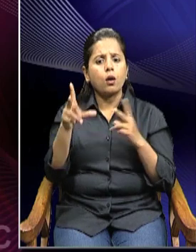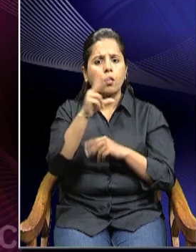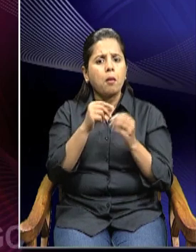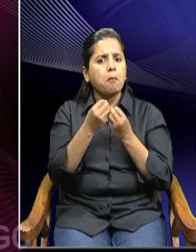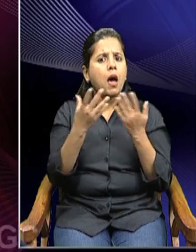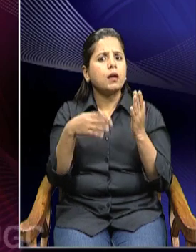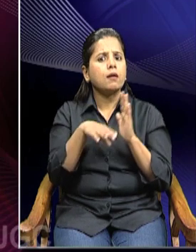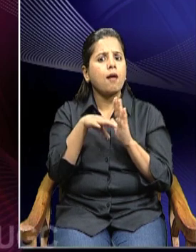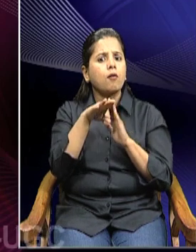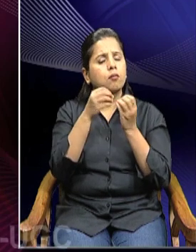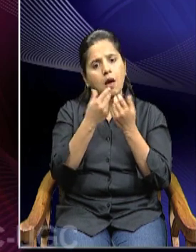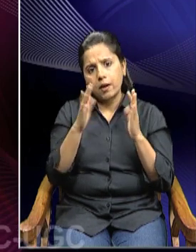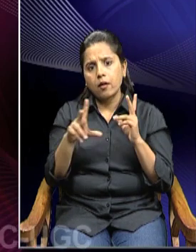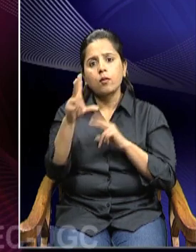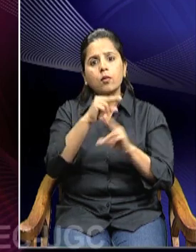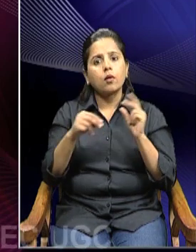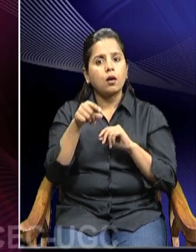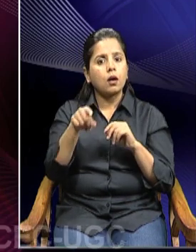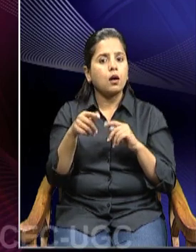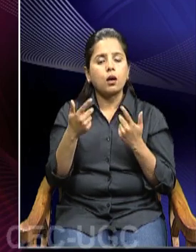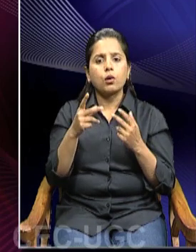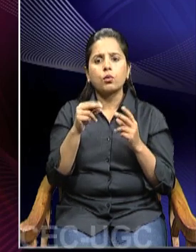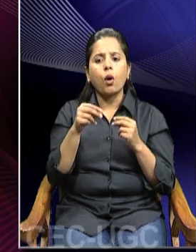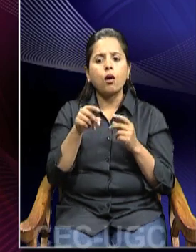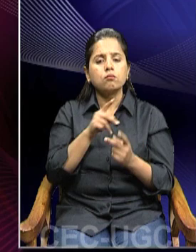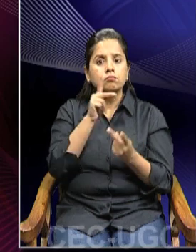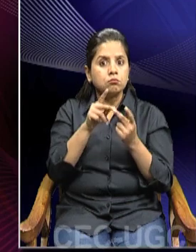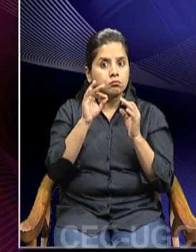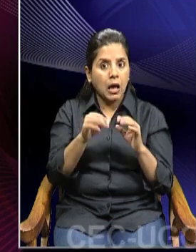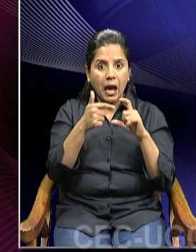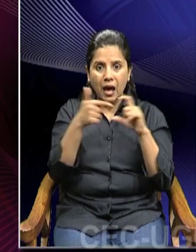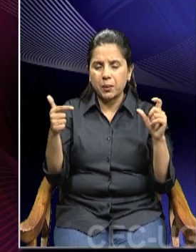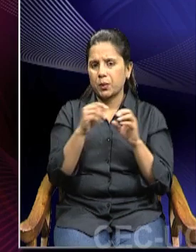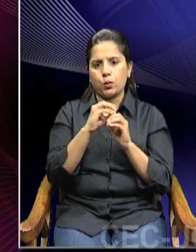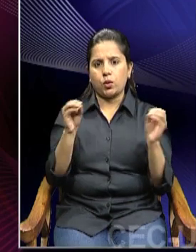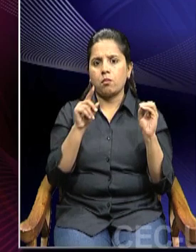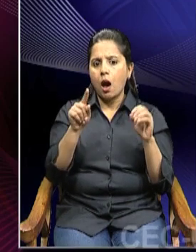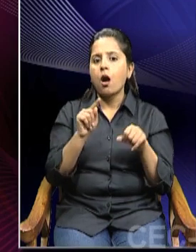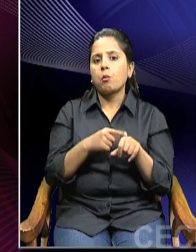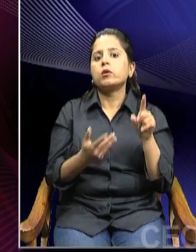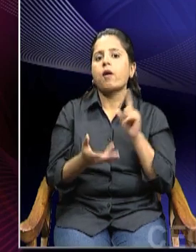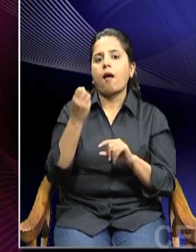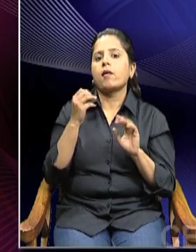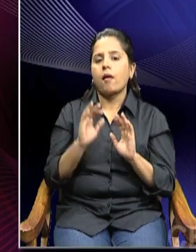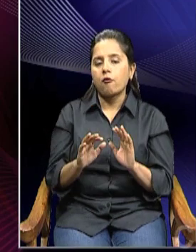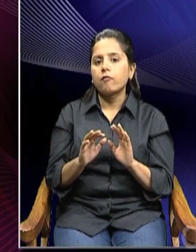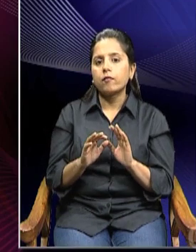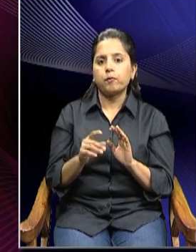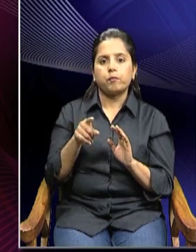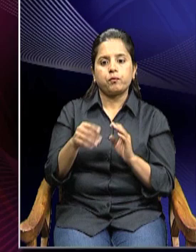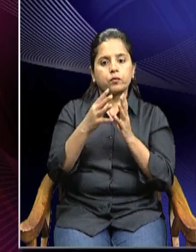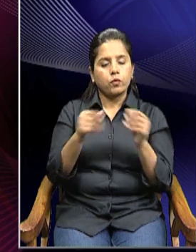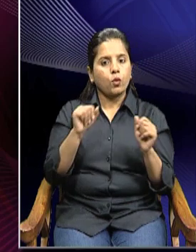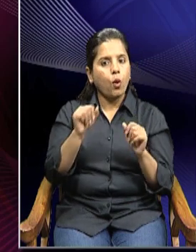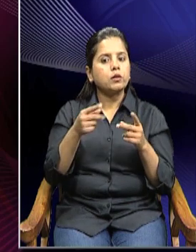many levels, they are not exactly enemies and they get a chance to resolve